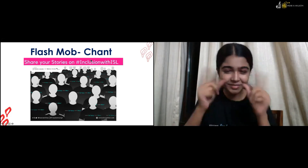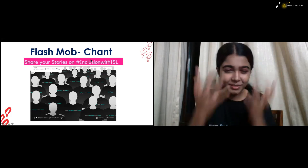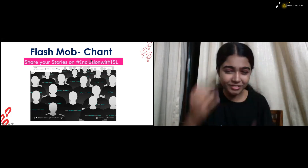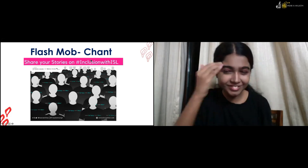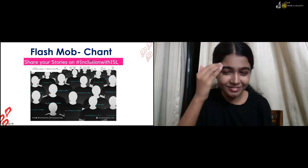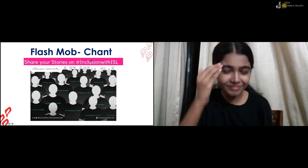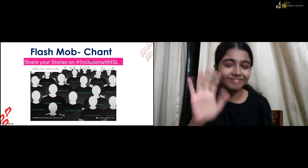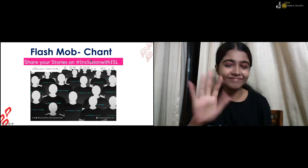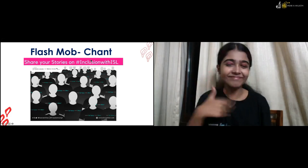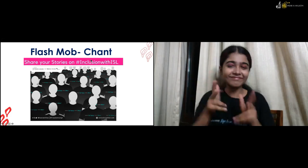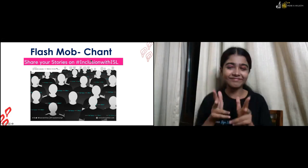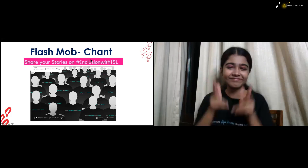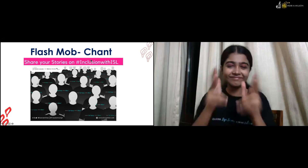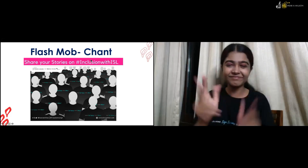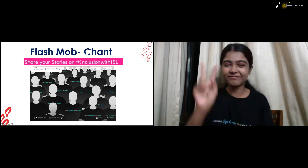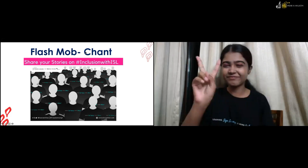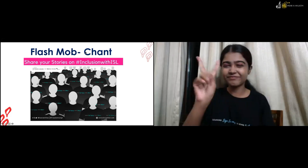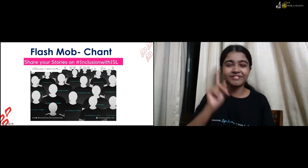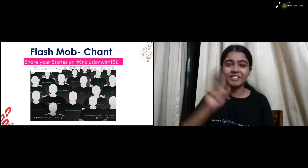So now we have a surprise for you.